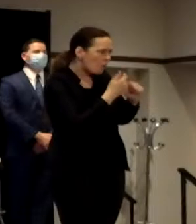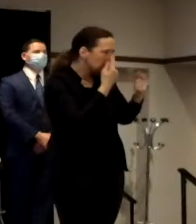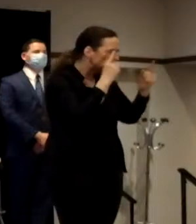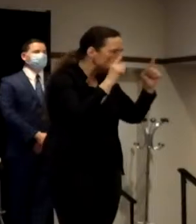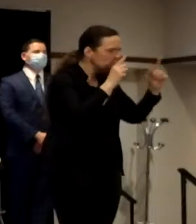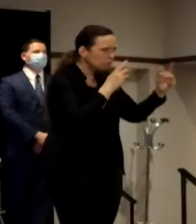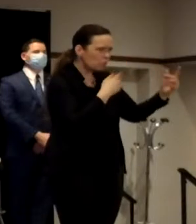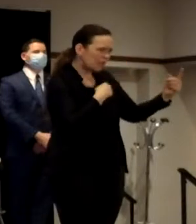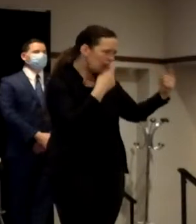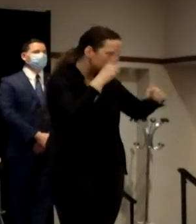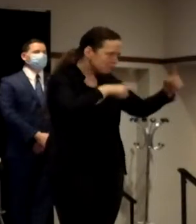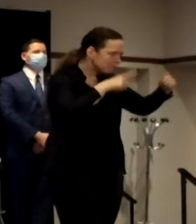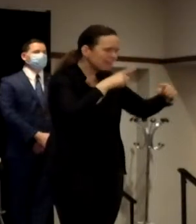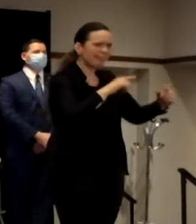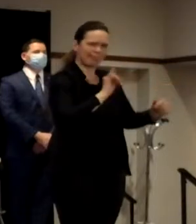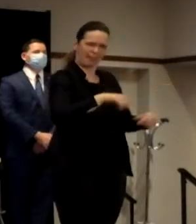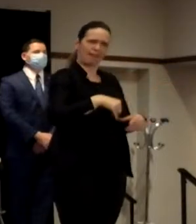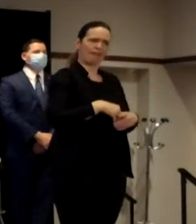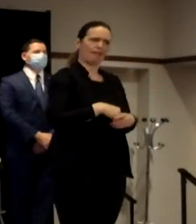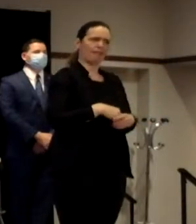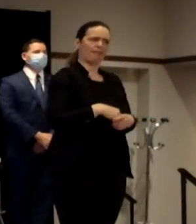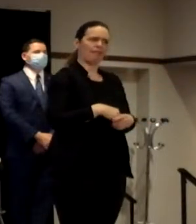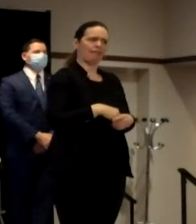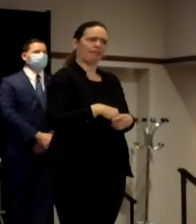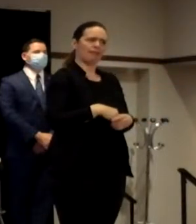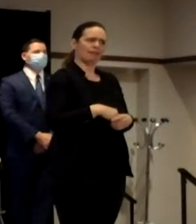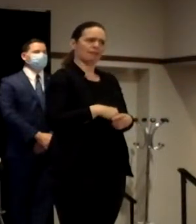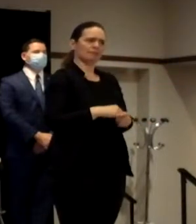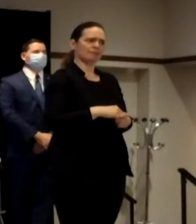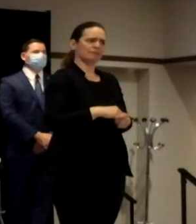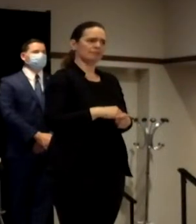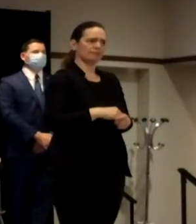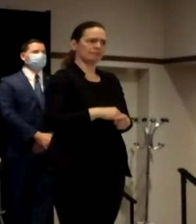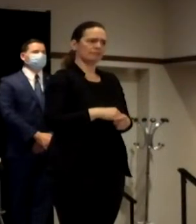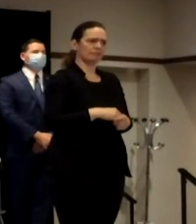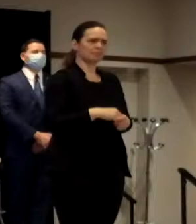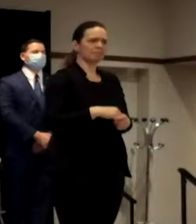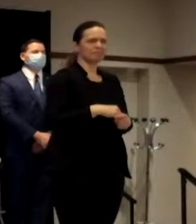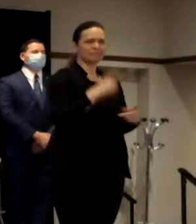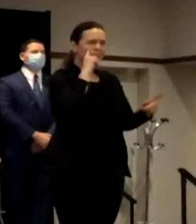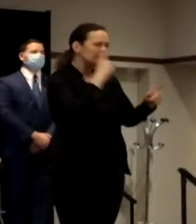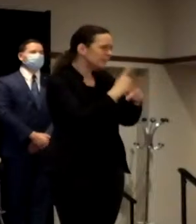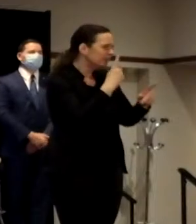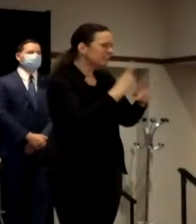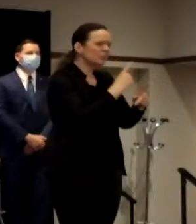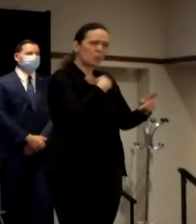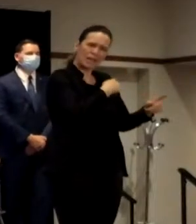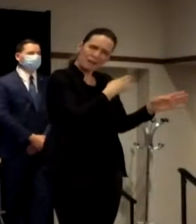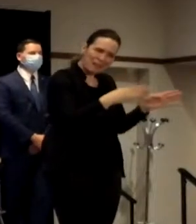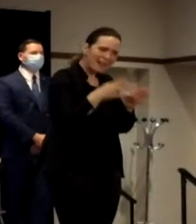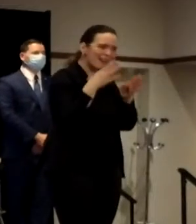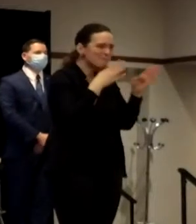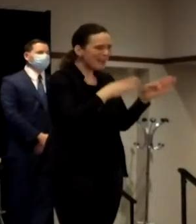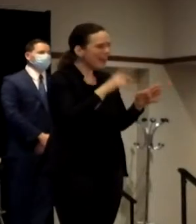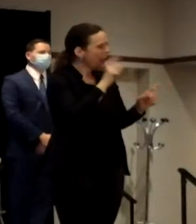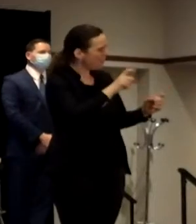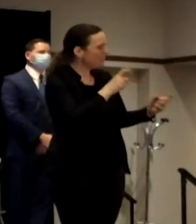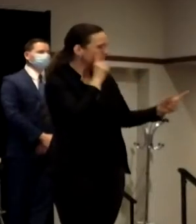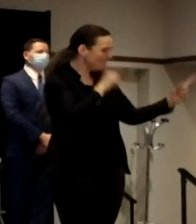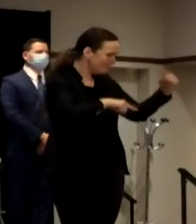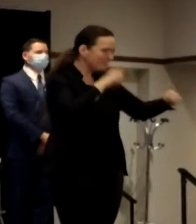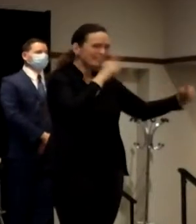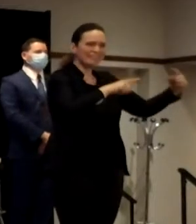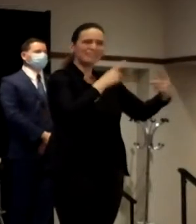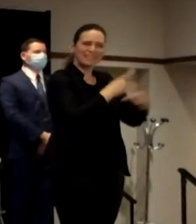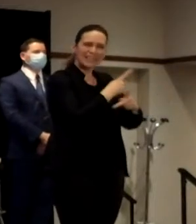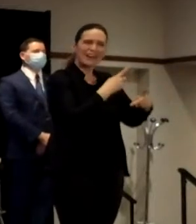that happen to the students. However, there could be some logistic things for them to figure it out. Which kid lives near the school, right? So how do you